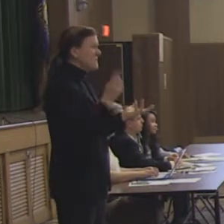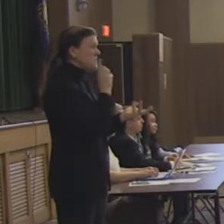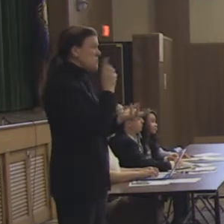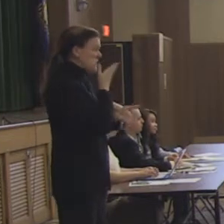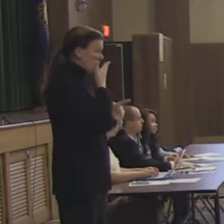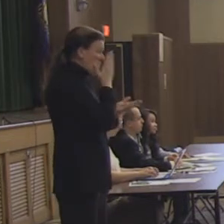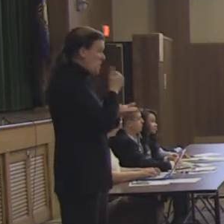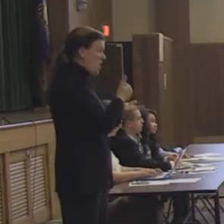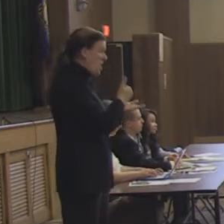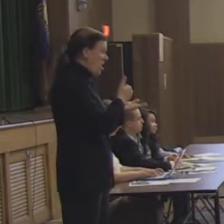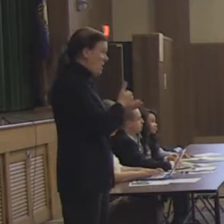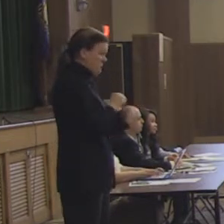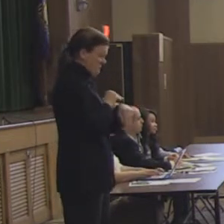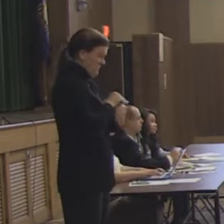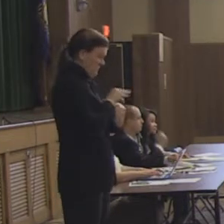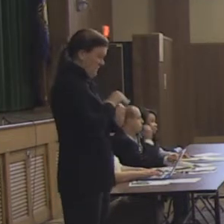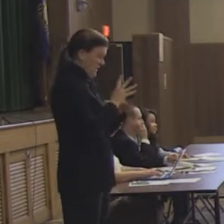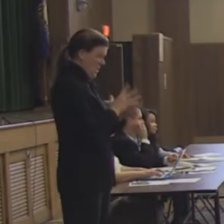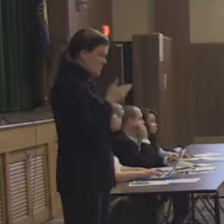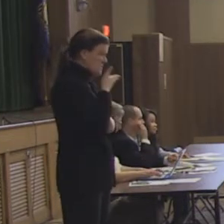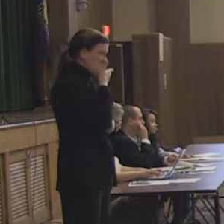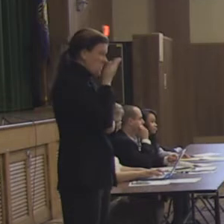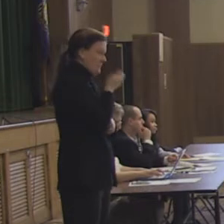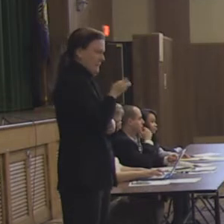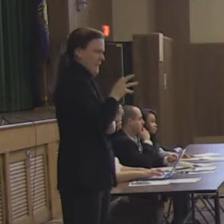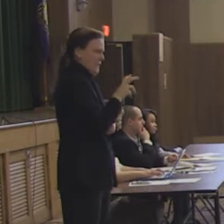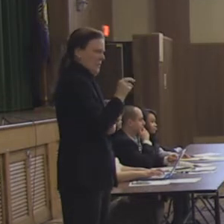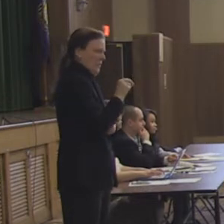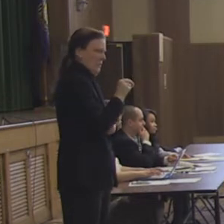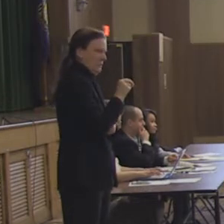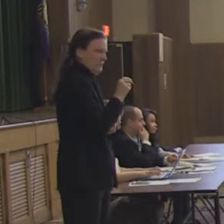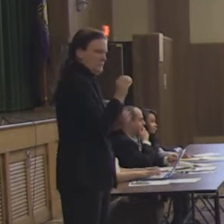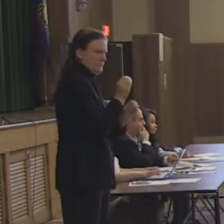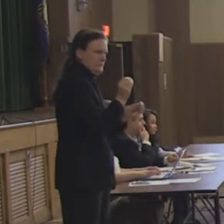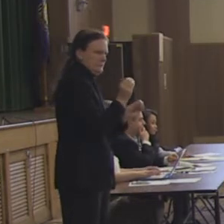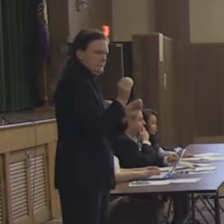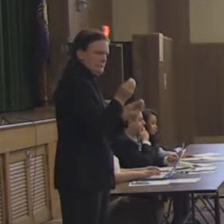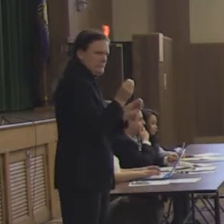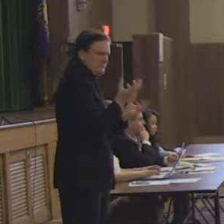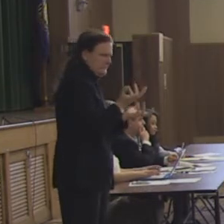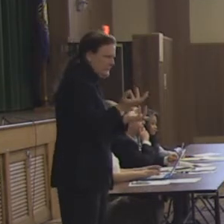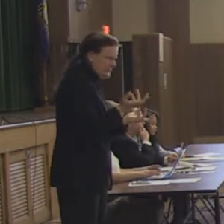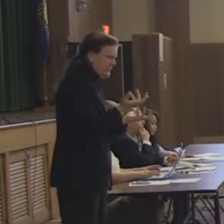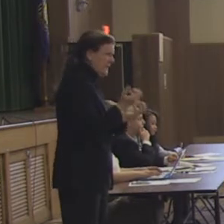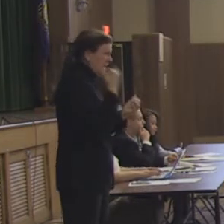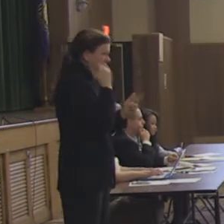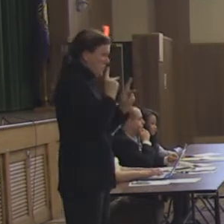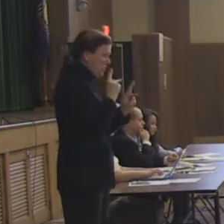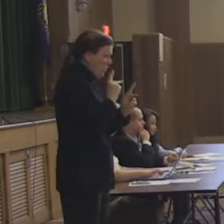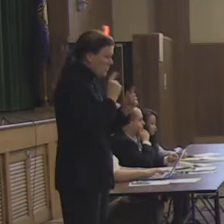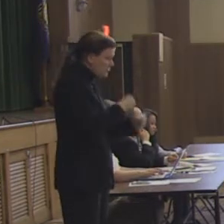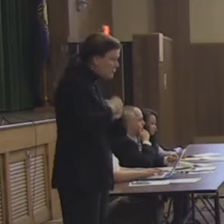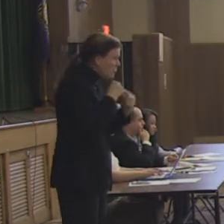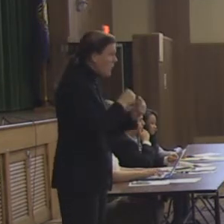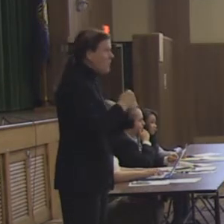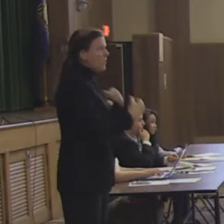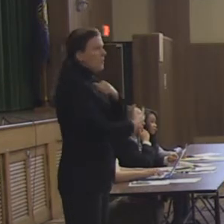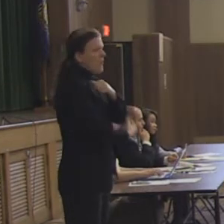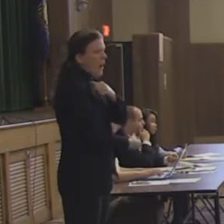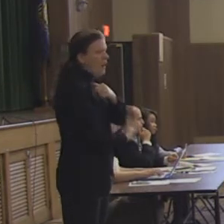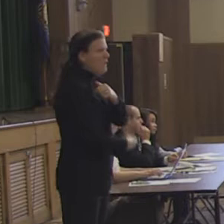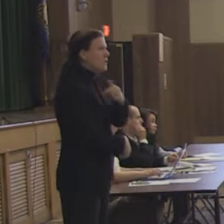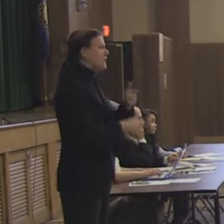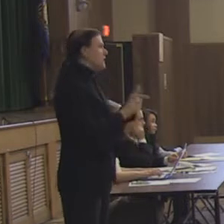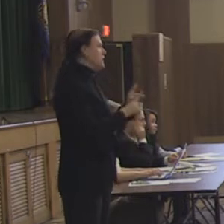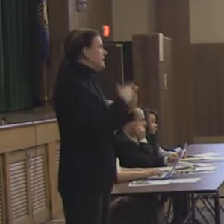think. There weren't that many counselors, I don't think, in the 30s. Yet we had severe difficulties with poverty and so